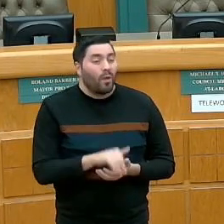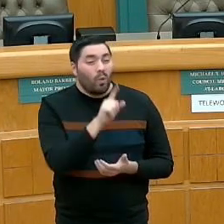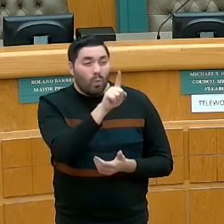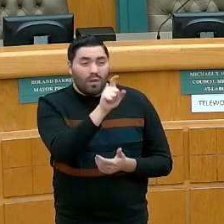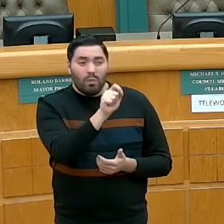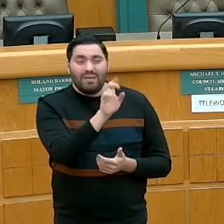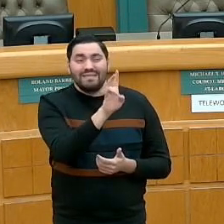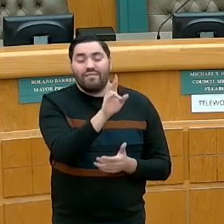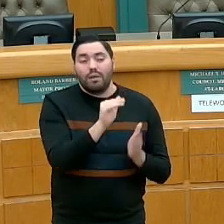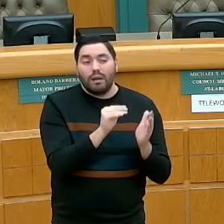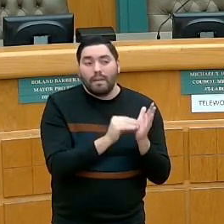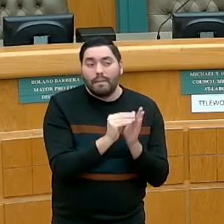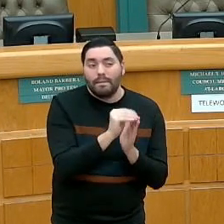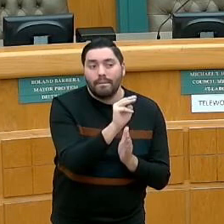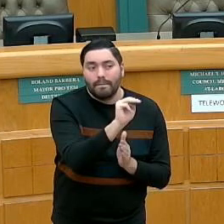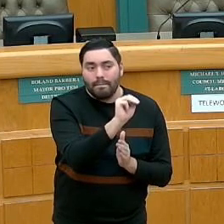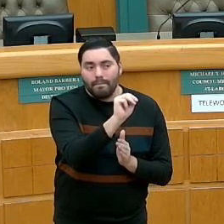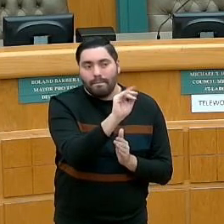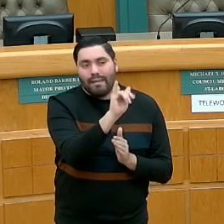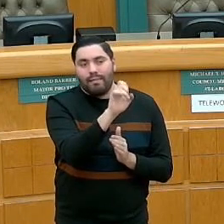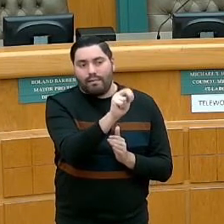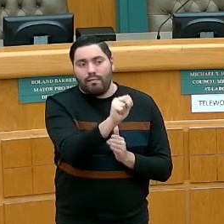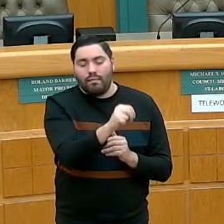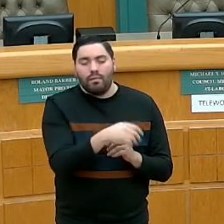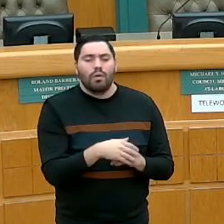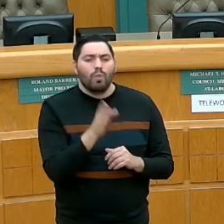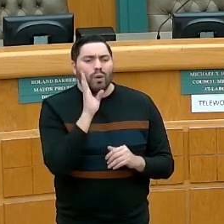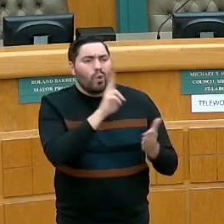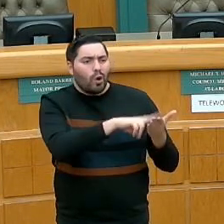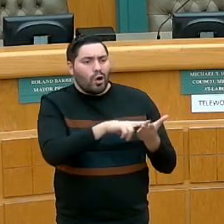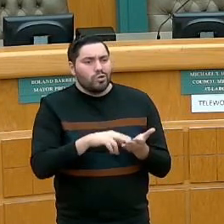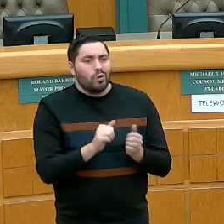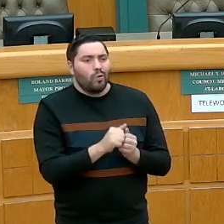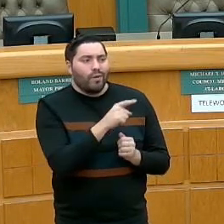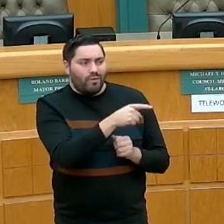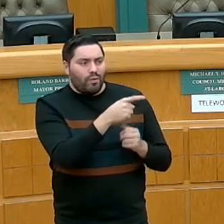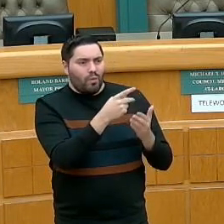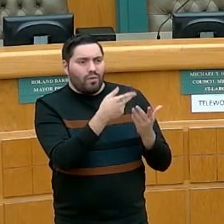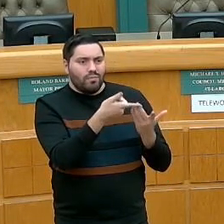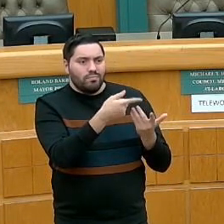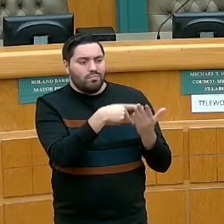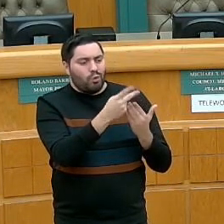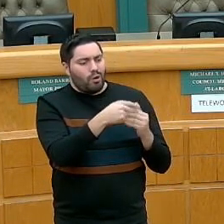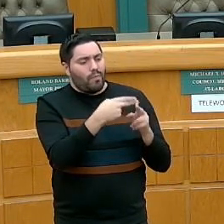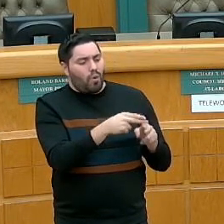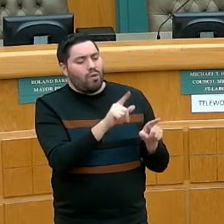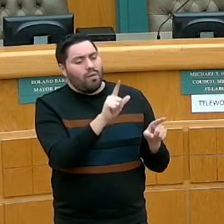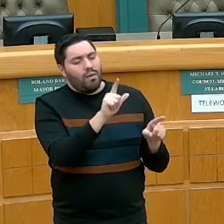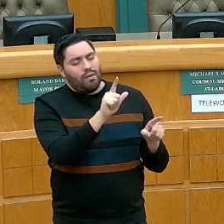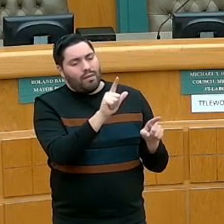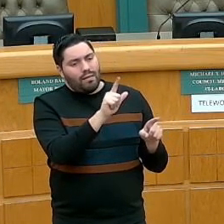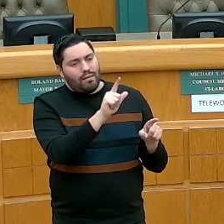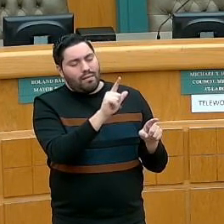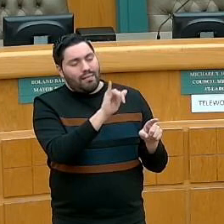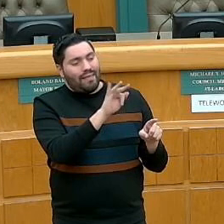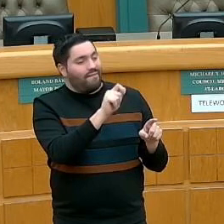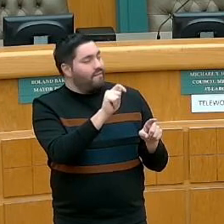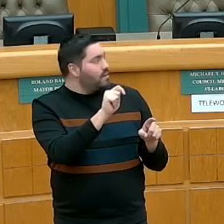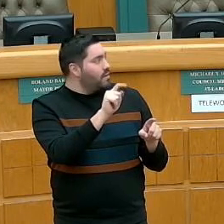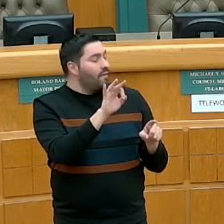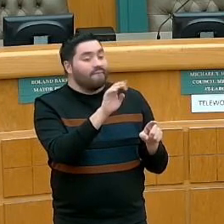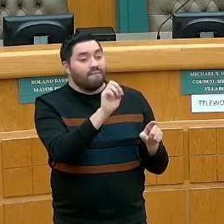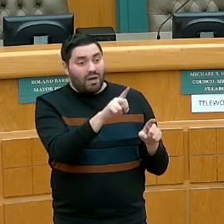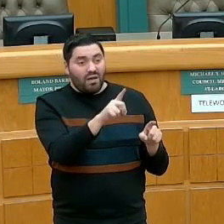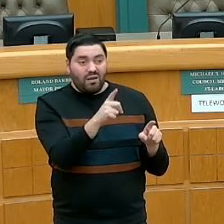$1.7 million. We are going to contract with an entity called the LIFT Fund Inc., and we have a